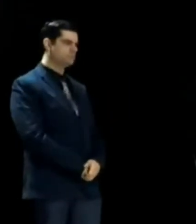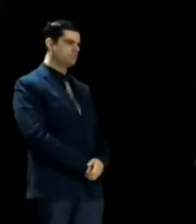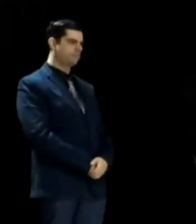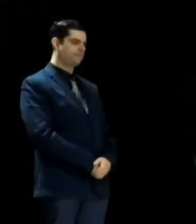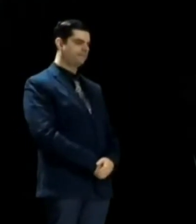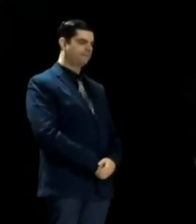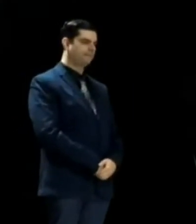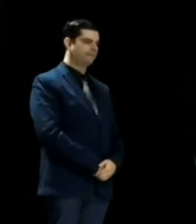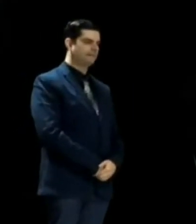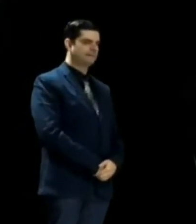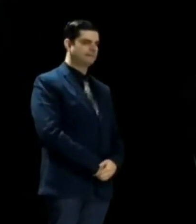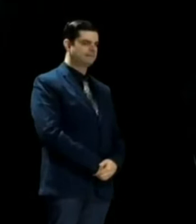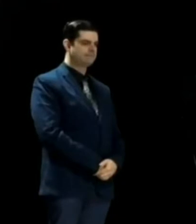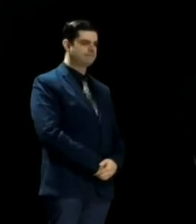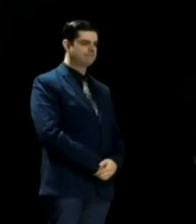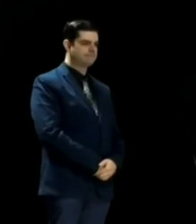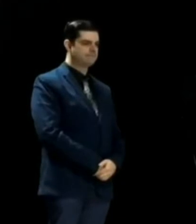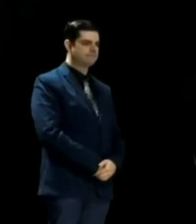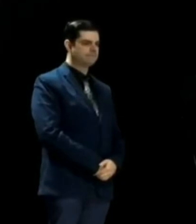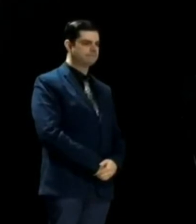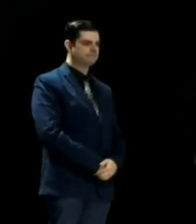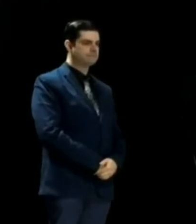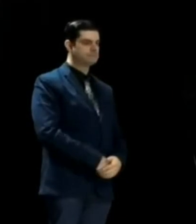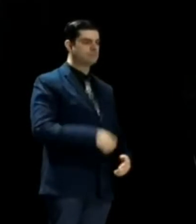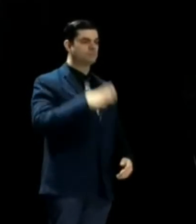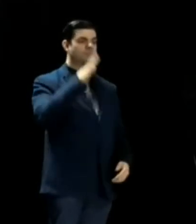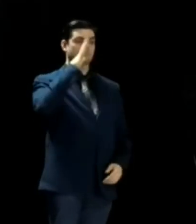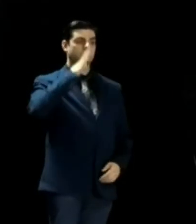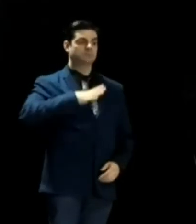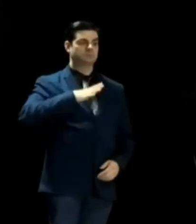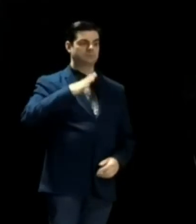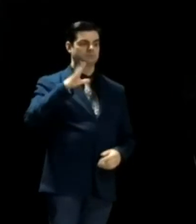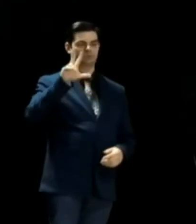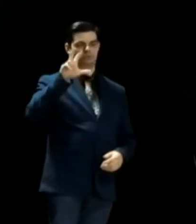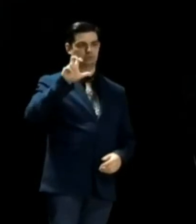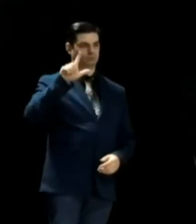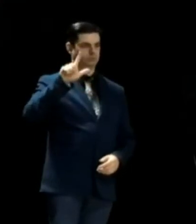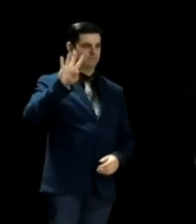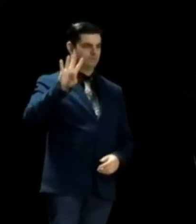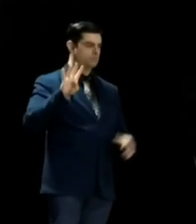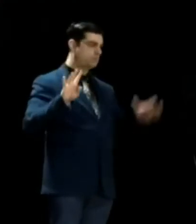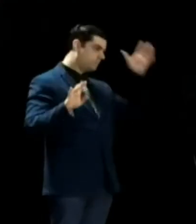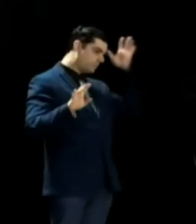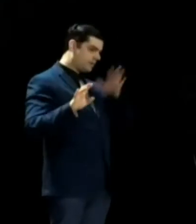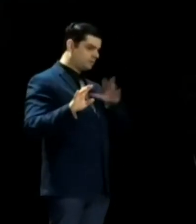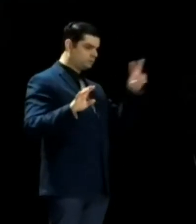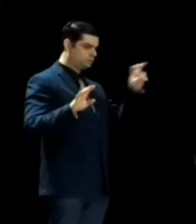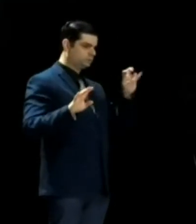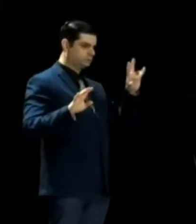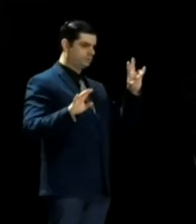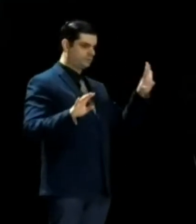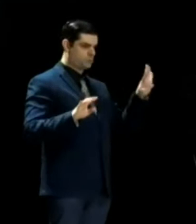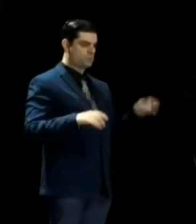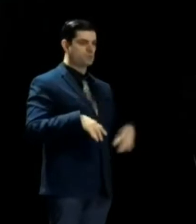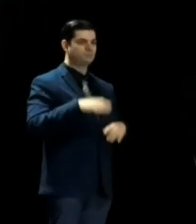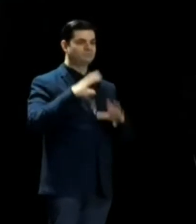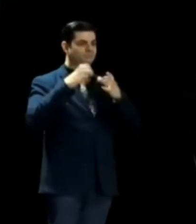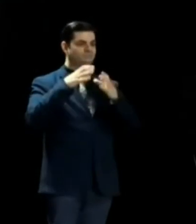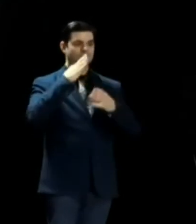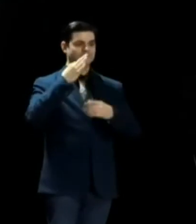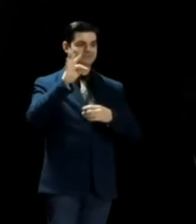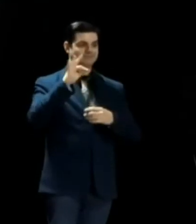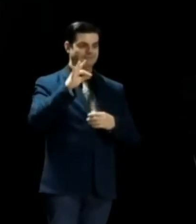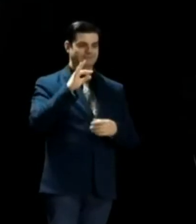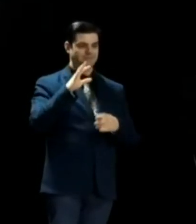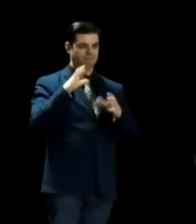16 are under 19 years of age, 117 are in their 20s, 83 in their 30s, 98